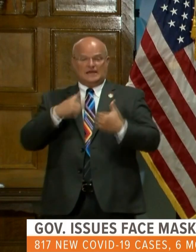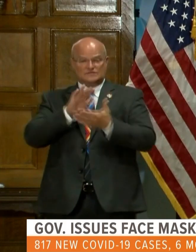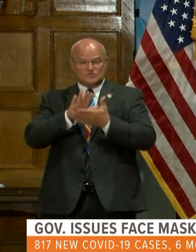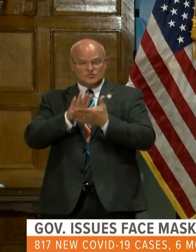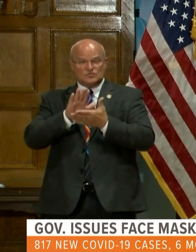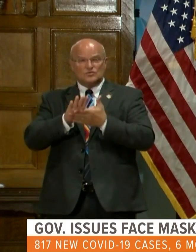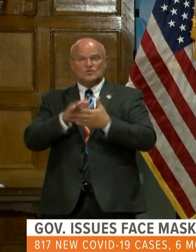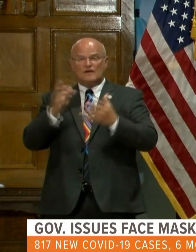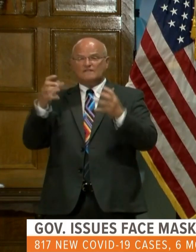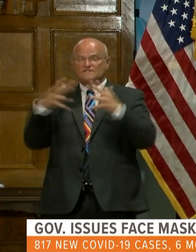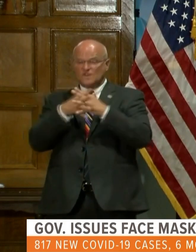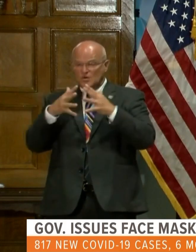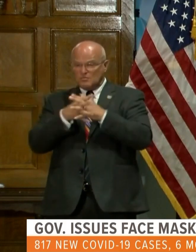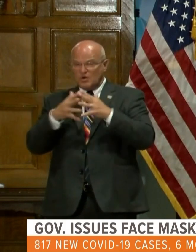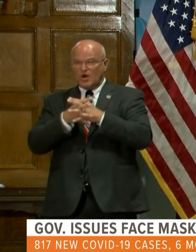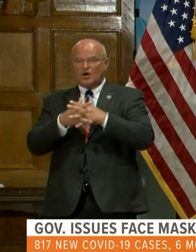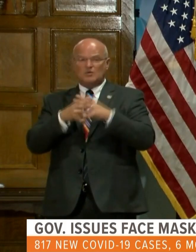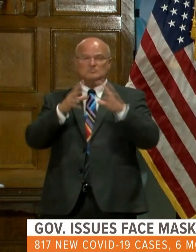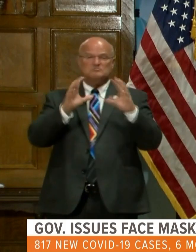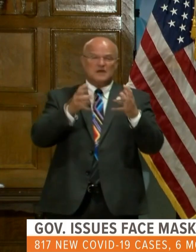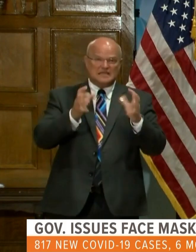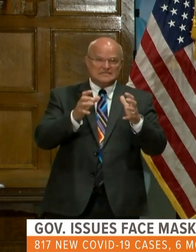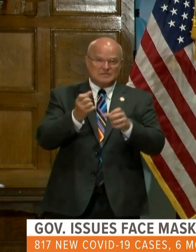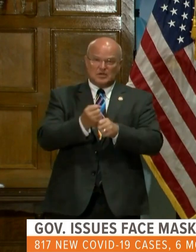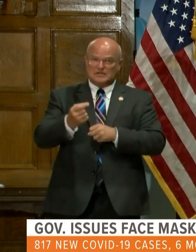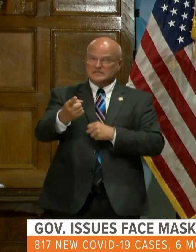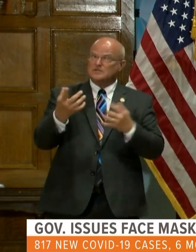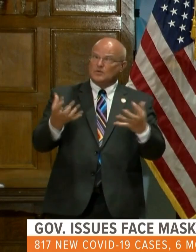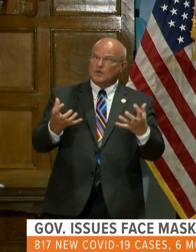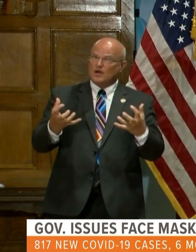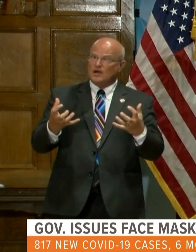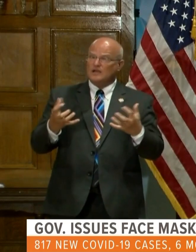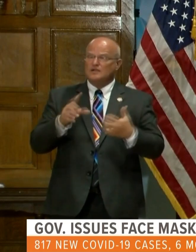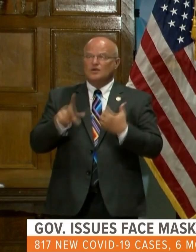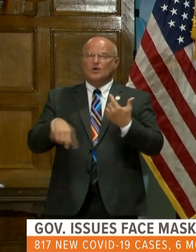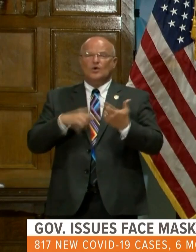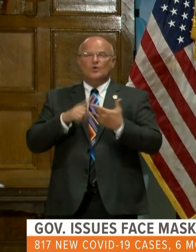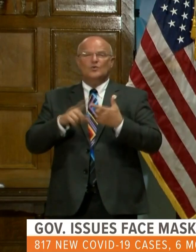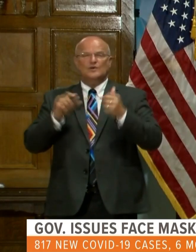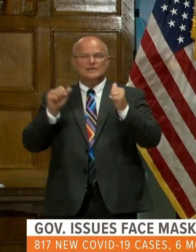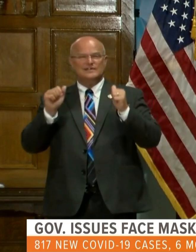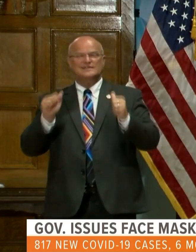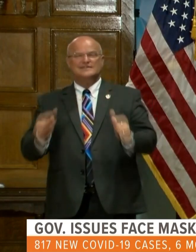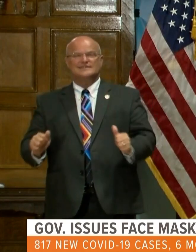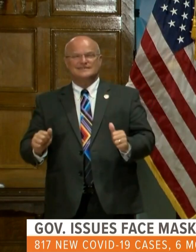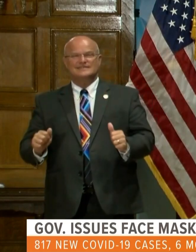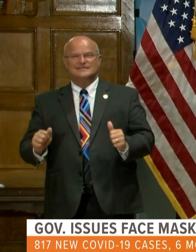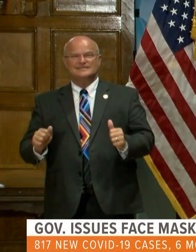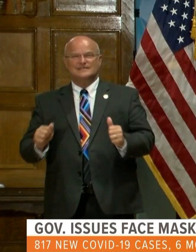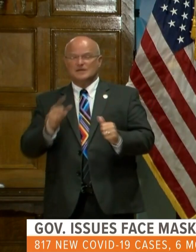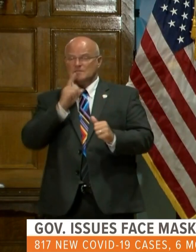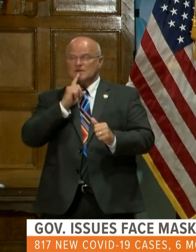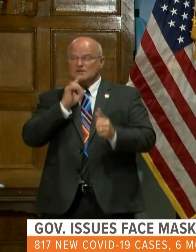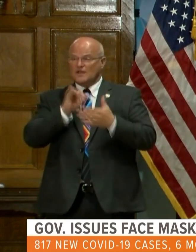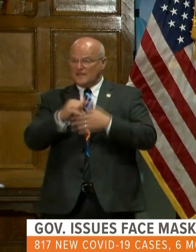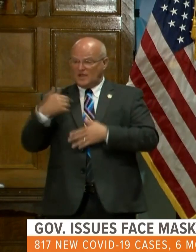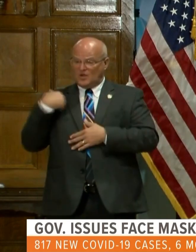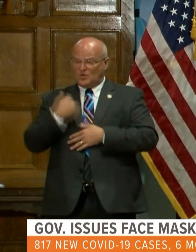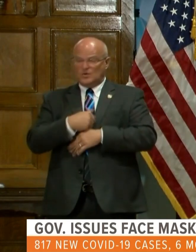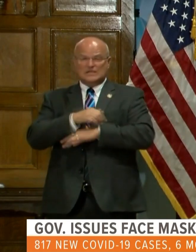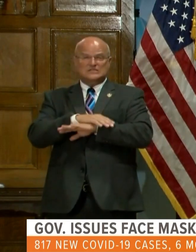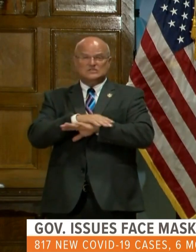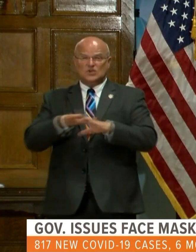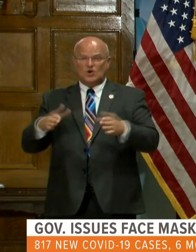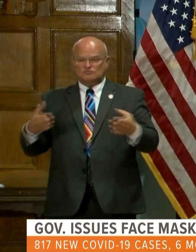school, that we can have football, we can have basketball next year, whenever you can make sure that we don't